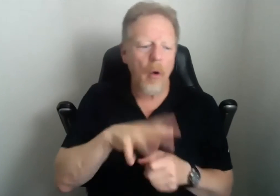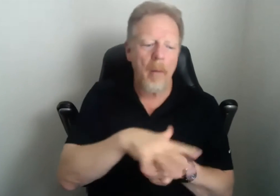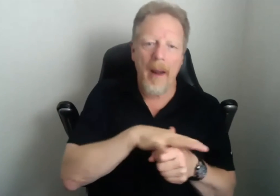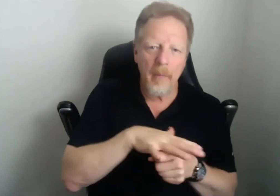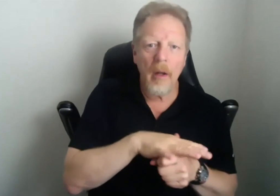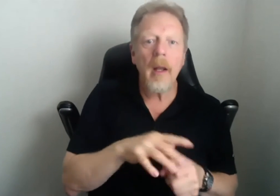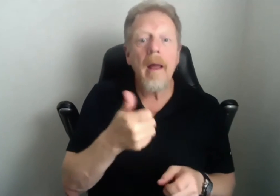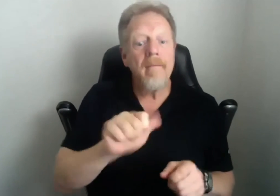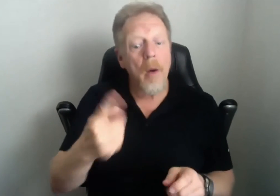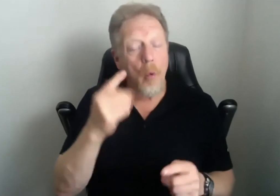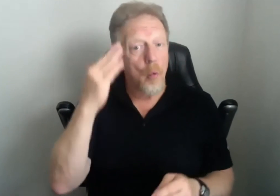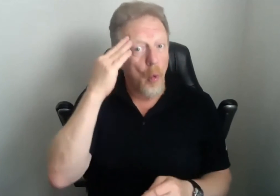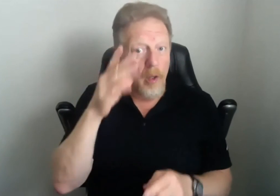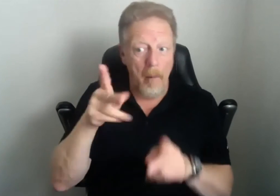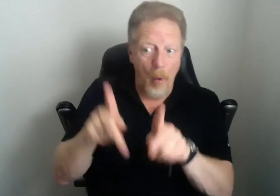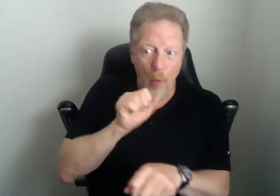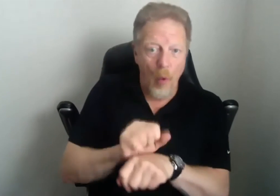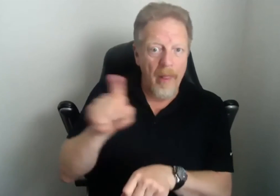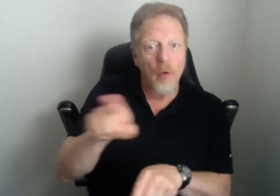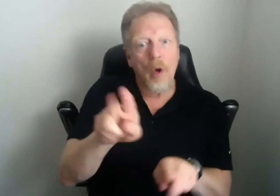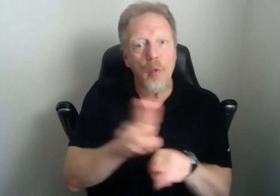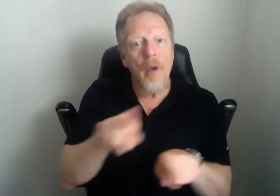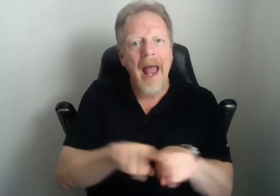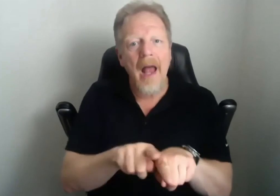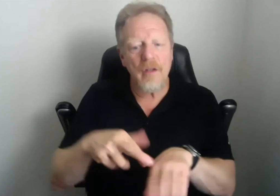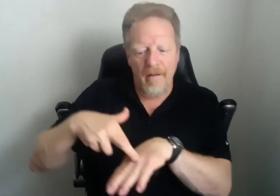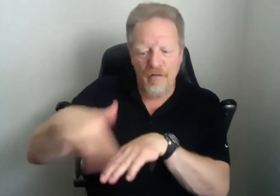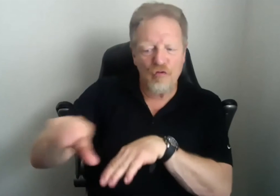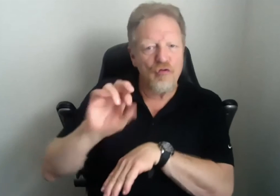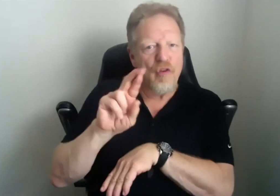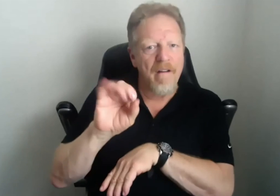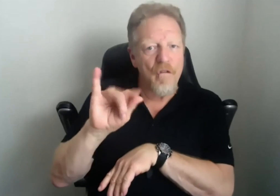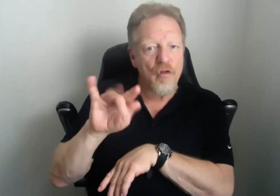or who can you can use as references.